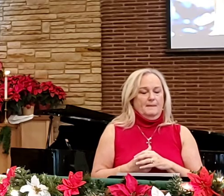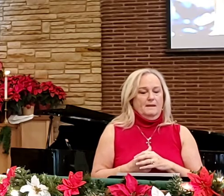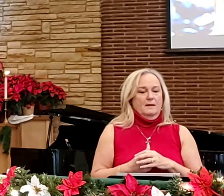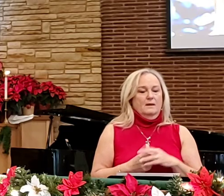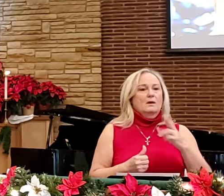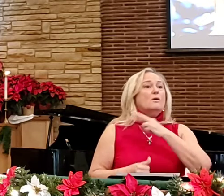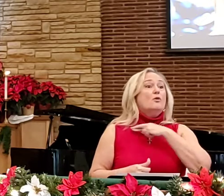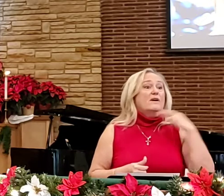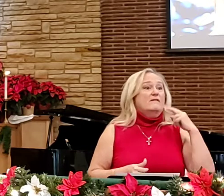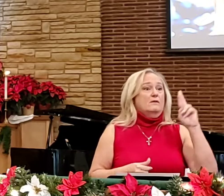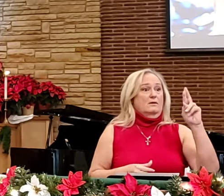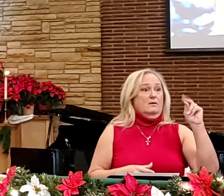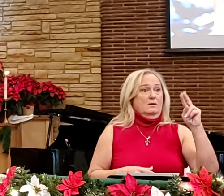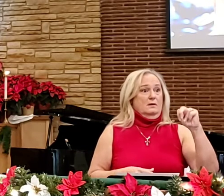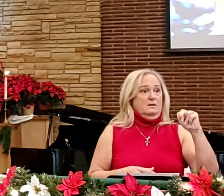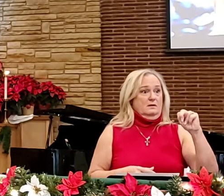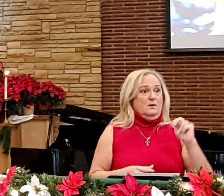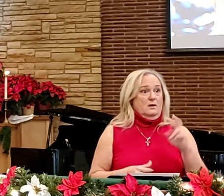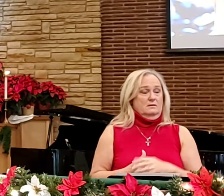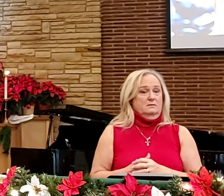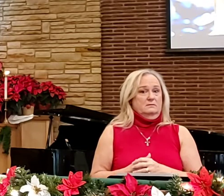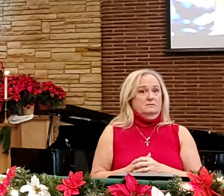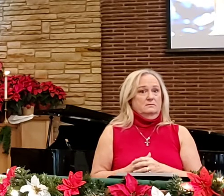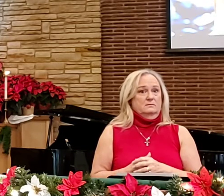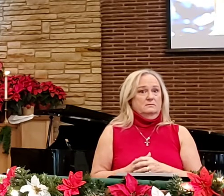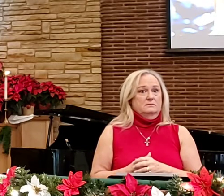with Reverend Ron.